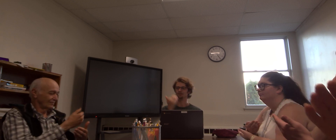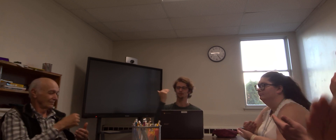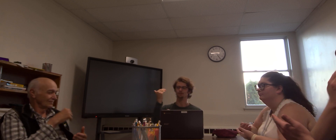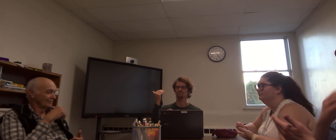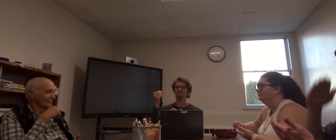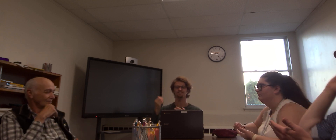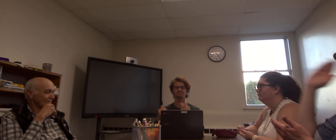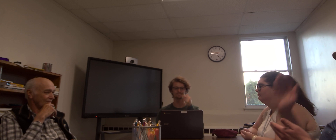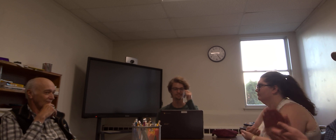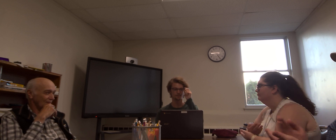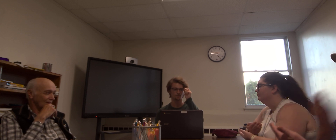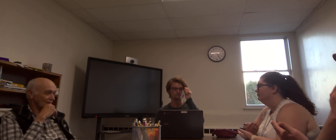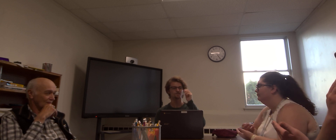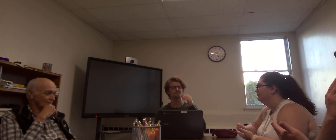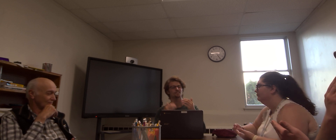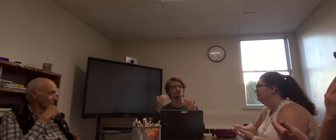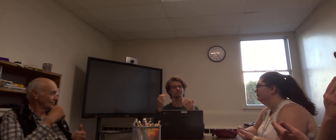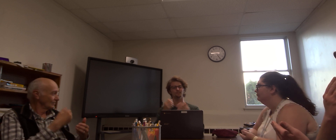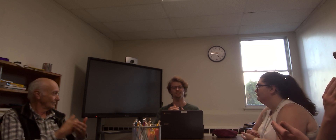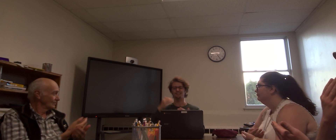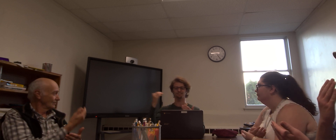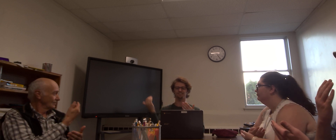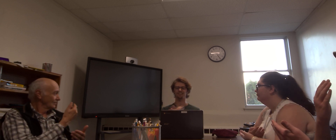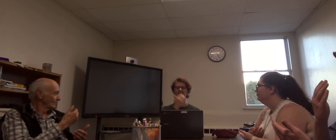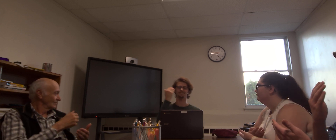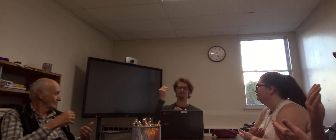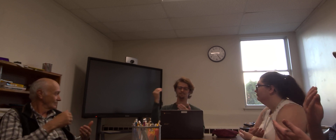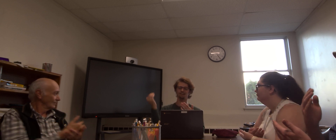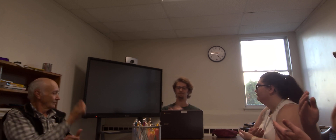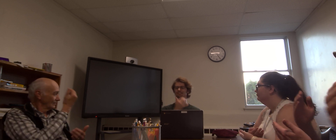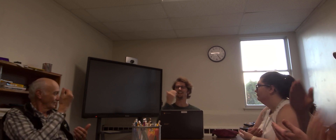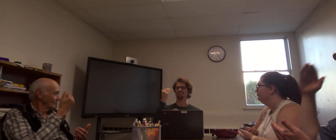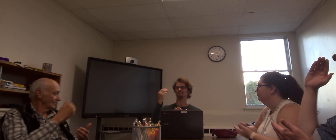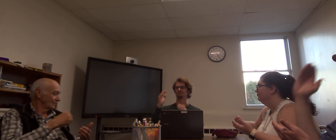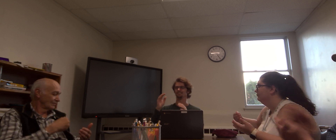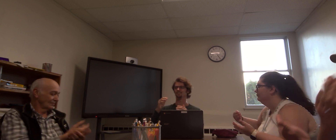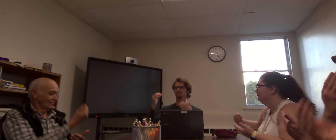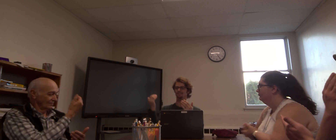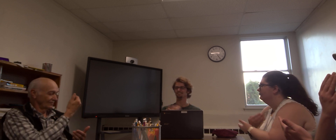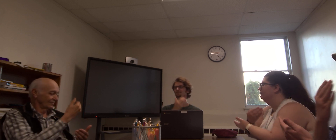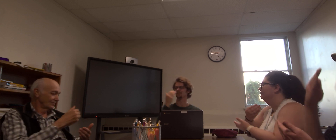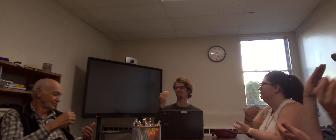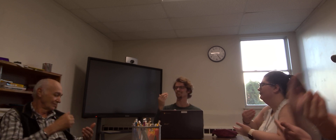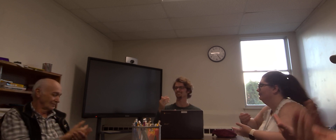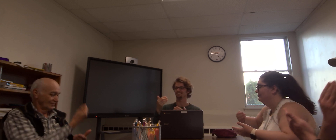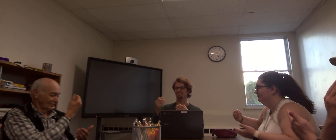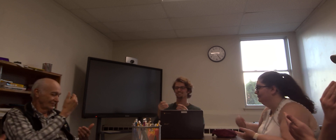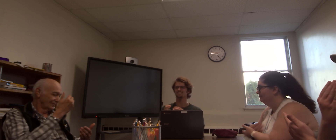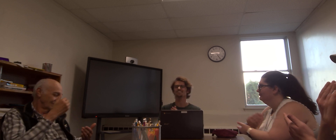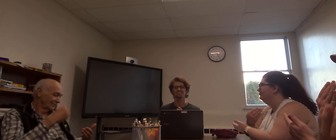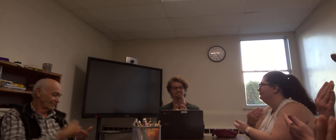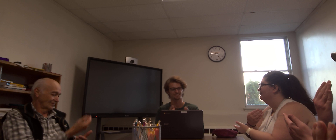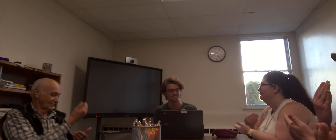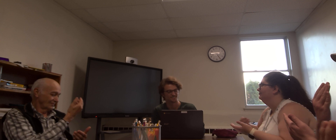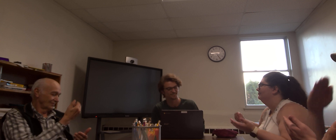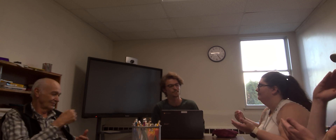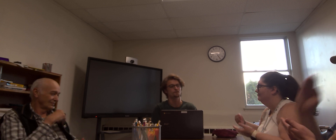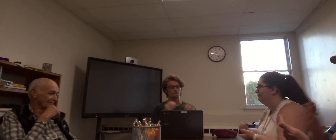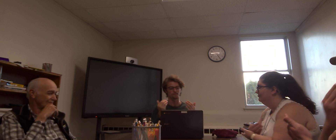new. When you do it naturally, it kind of ends up slapping your hand a little bit. You can be a little more aggressive. That looks good.